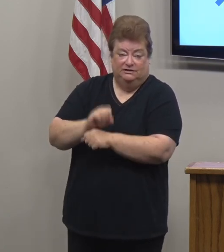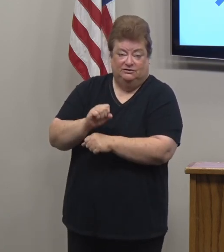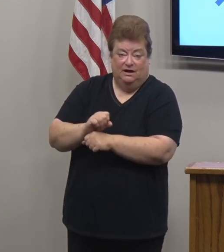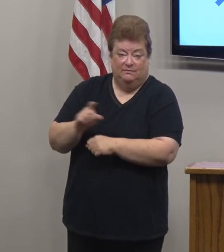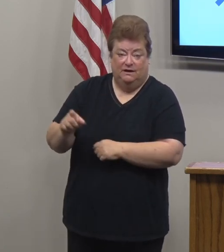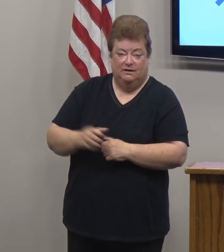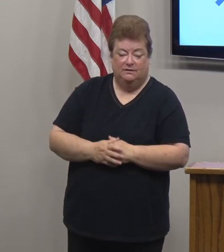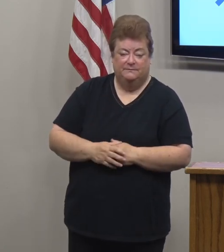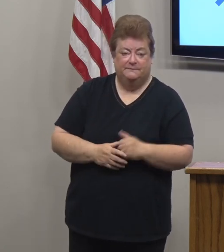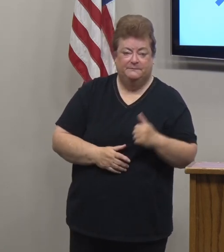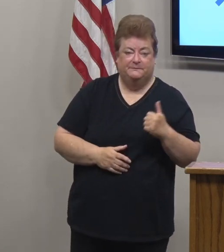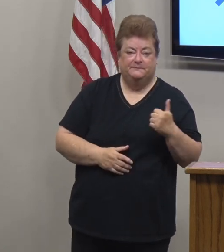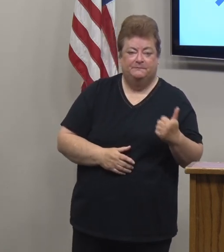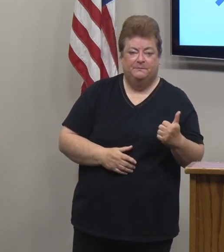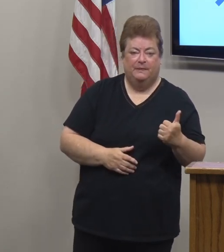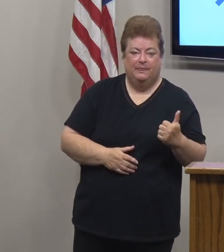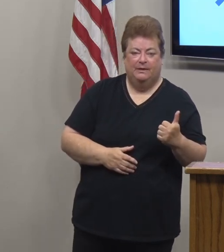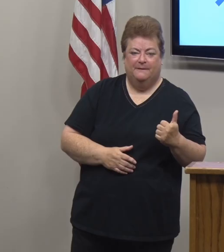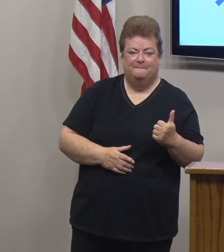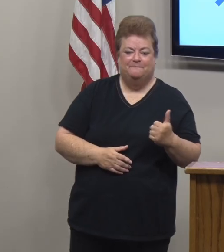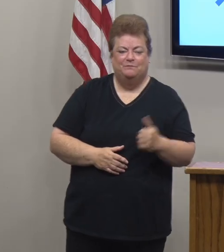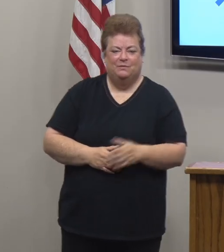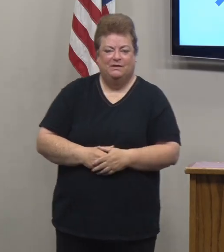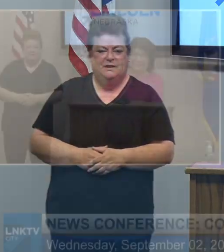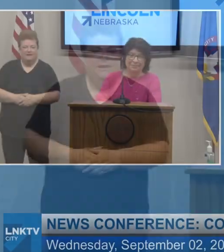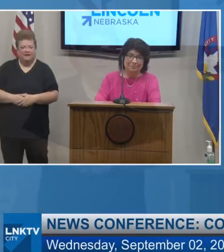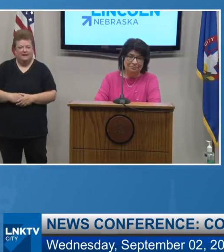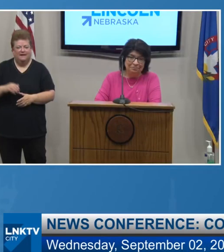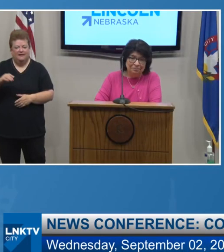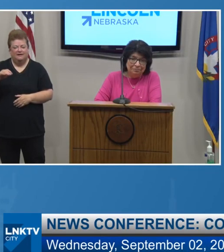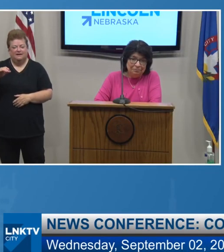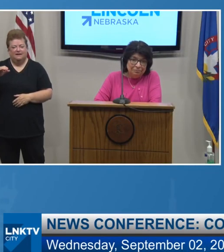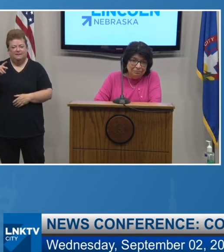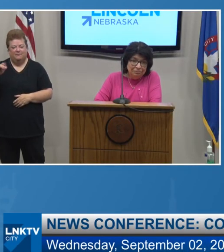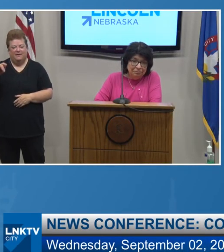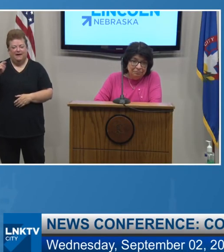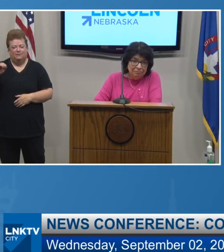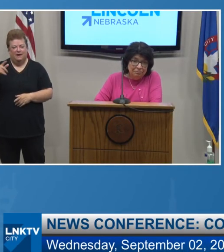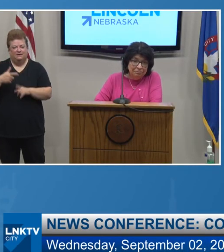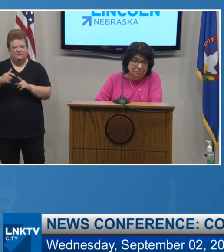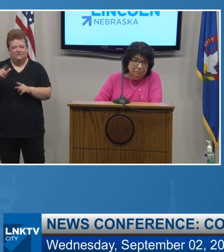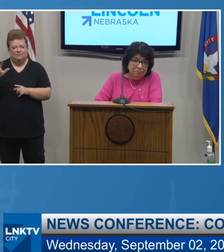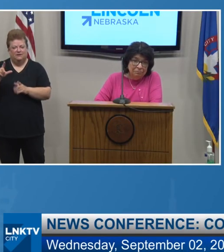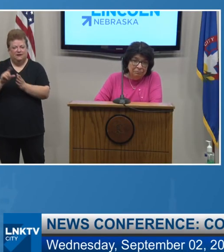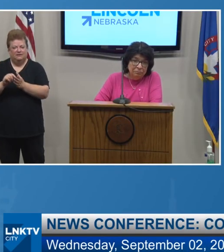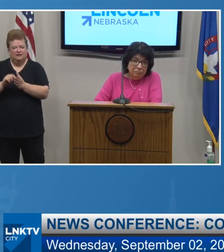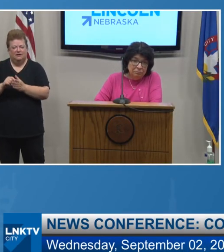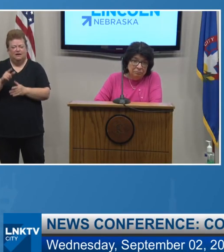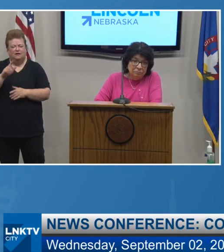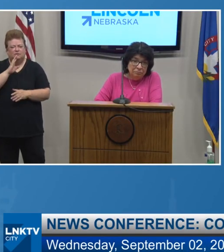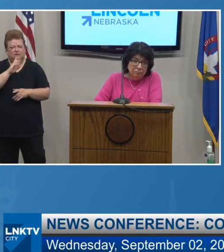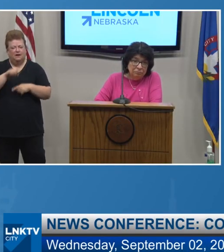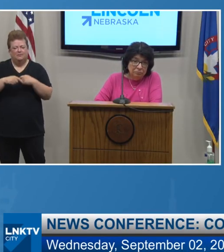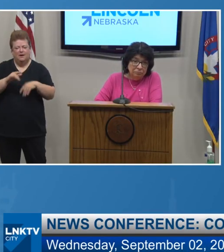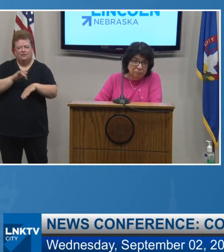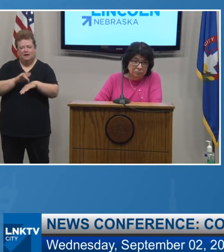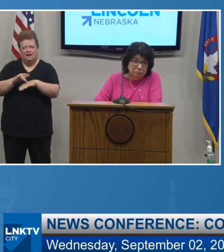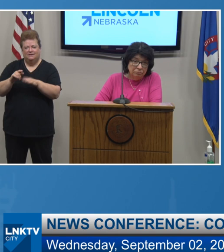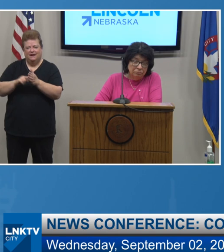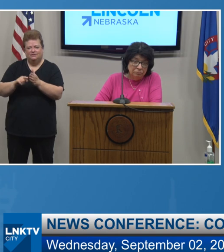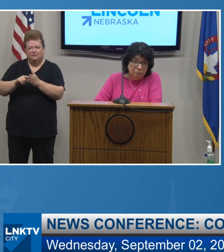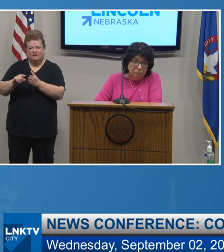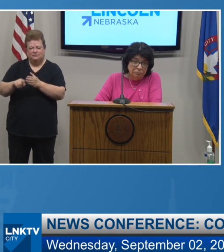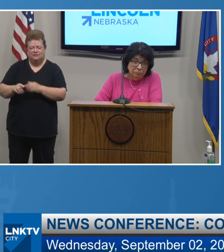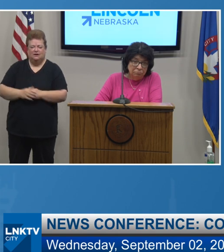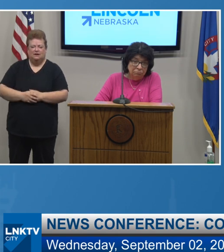Pat Riley at the Journal Star, before you get too far from the podium. Earlier you had mentioned a little bit about contact tracing. Have your